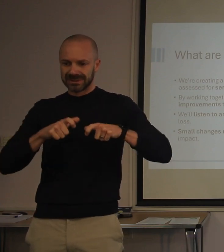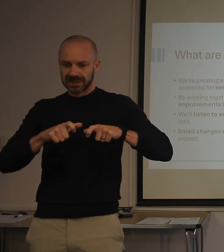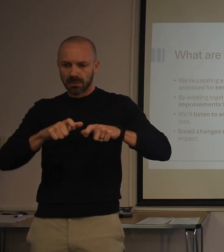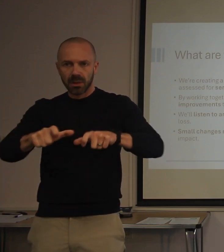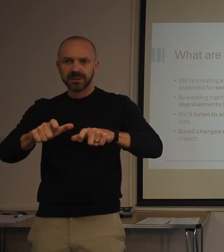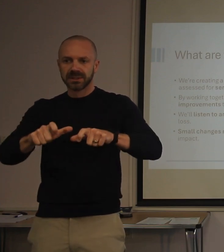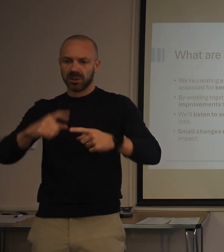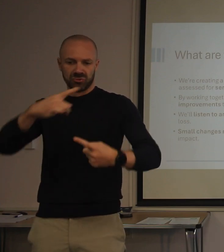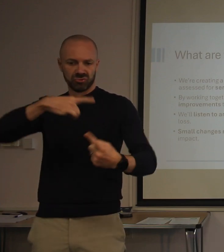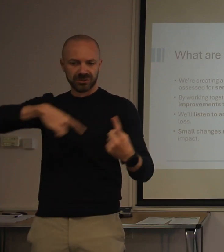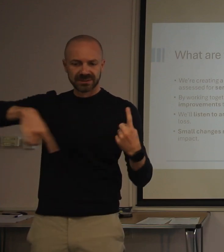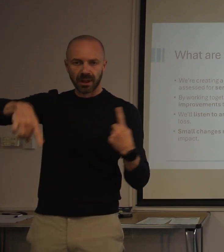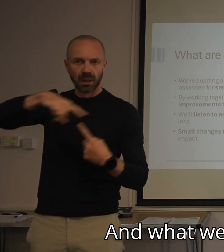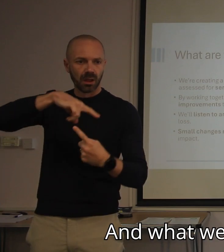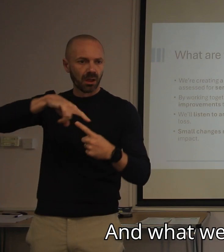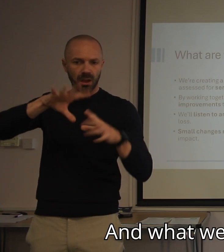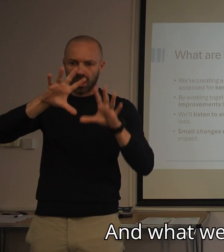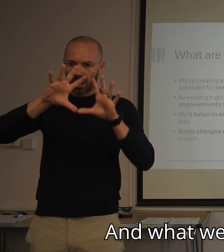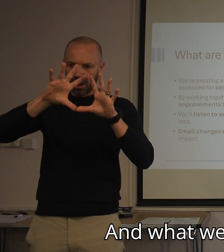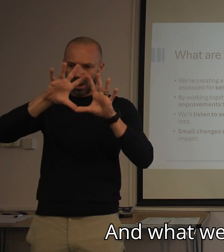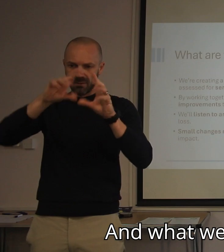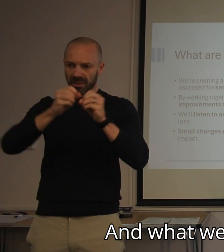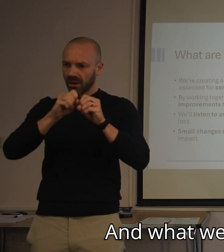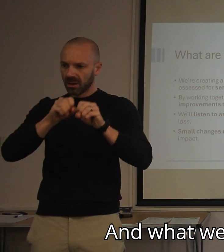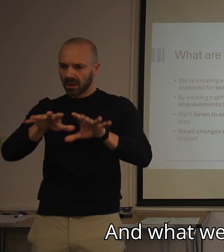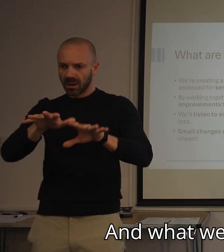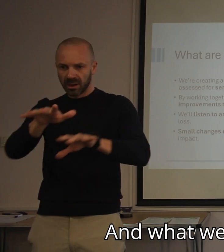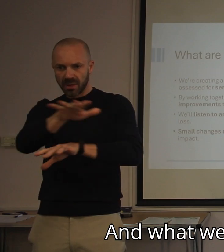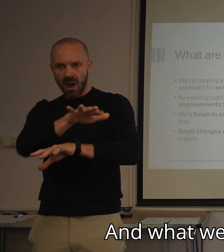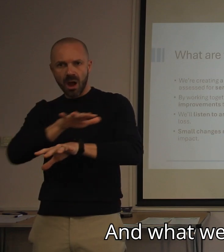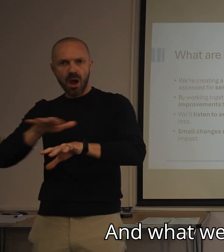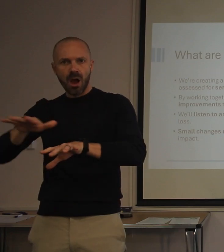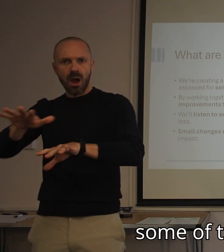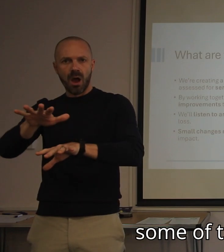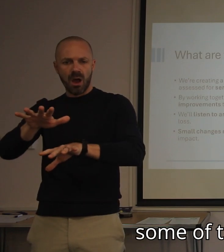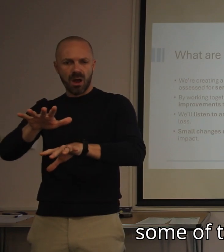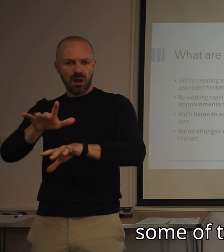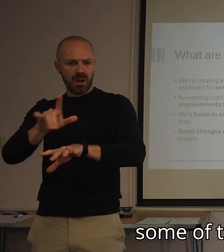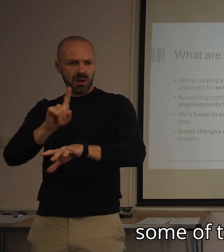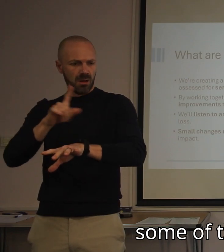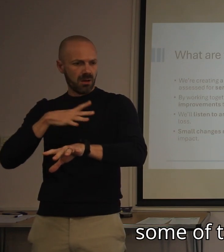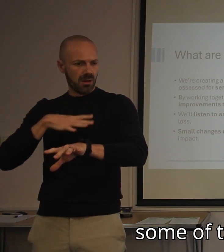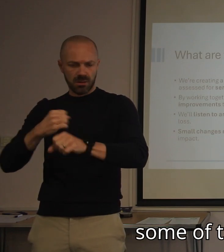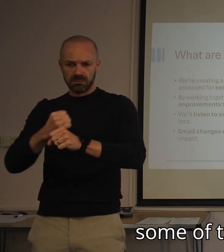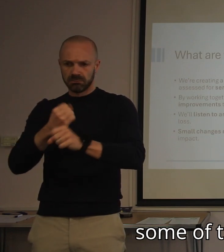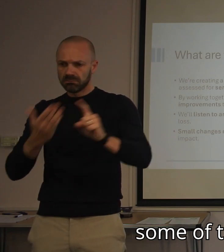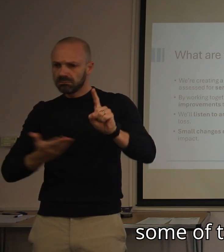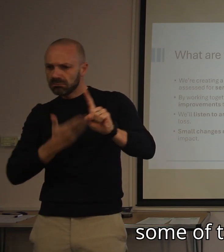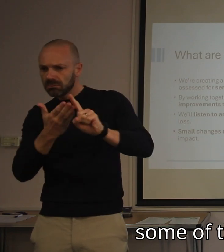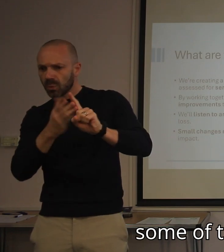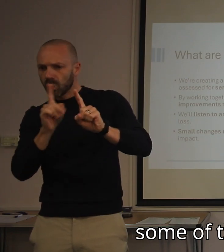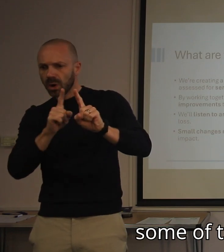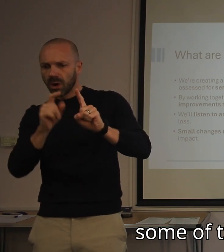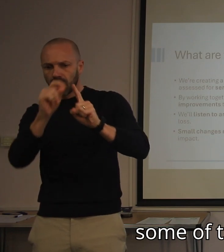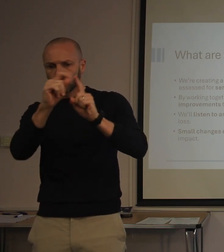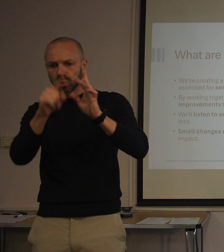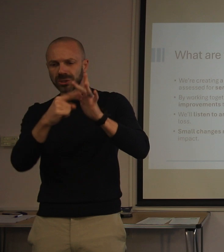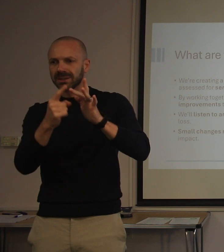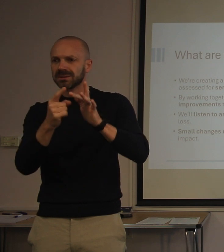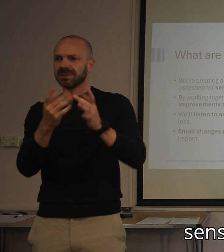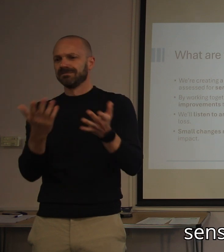there. And what we want to do is try and make some of these projects a lot